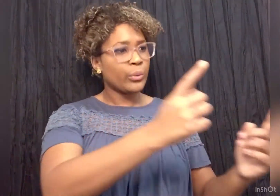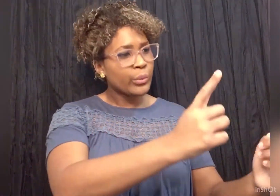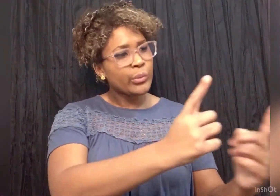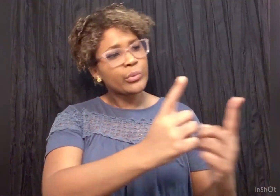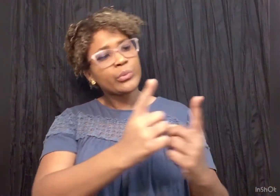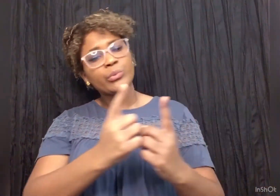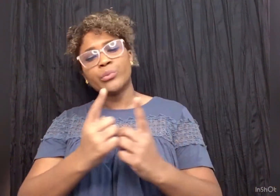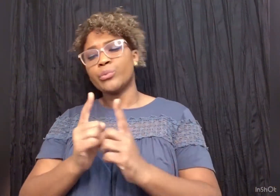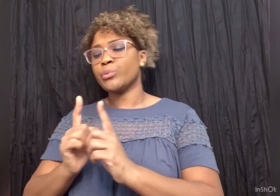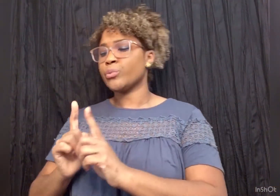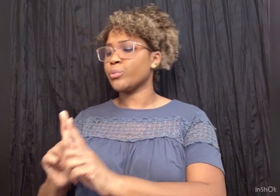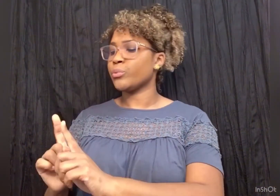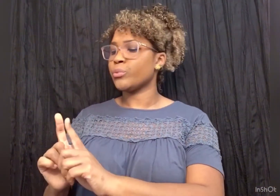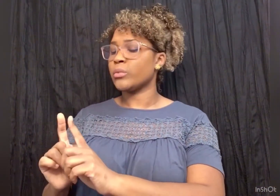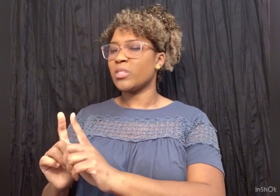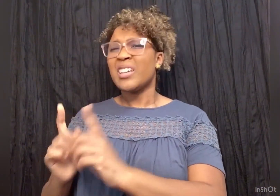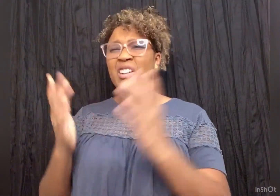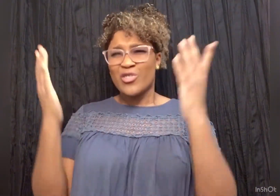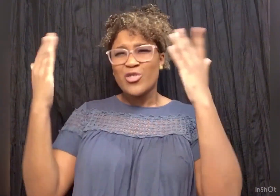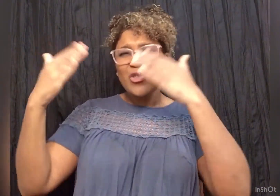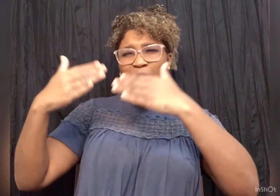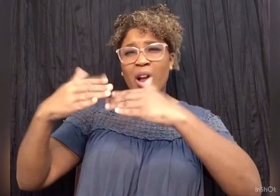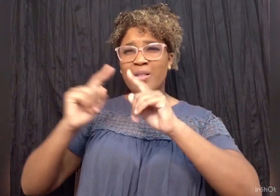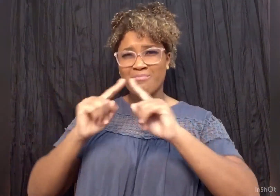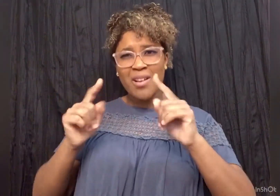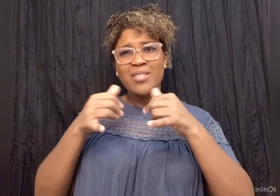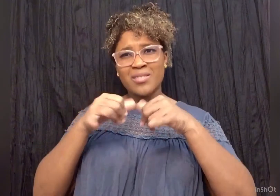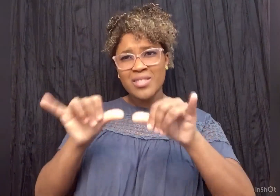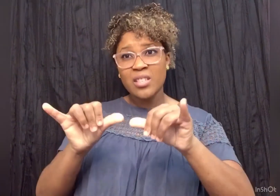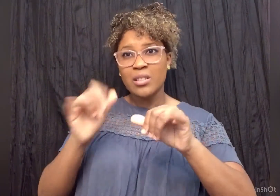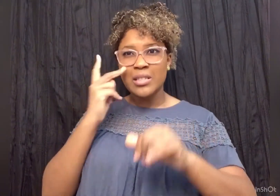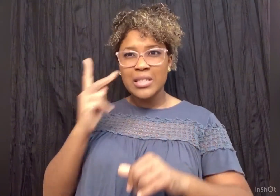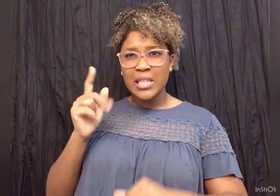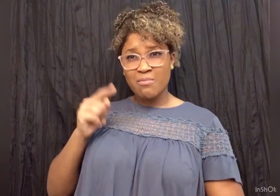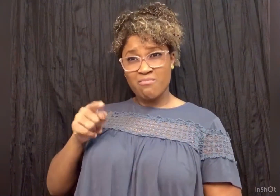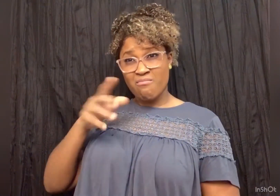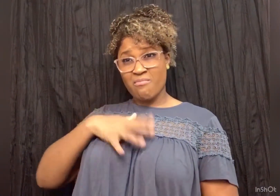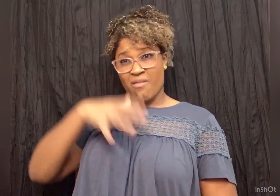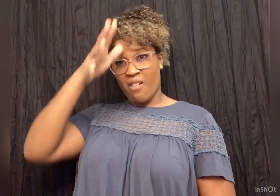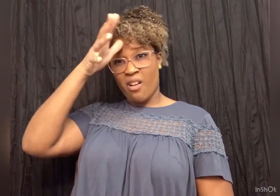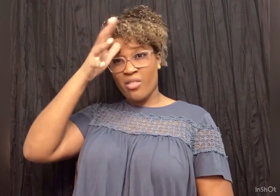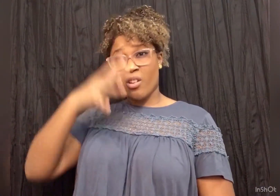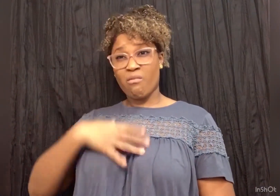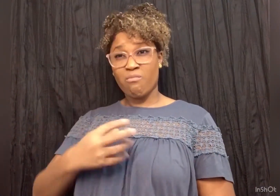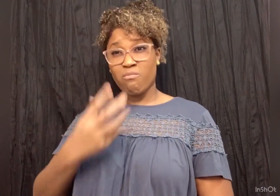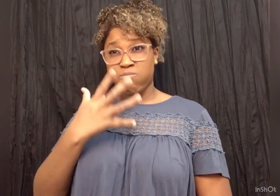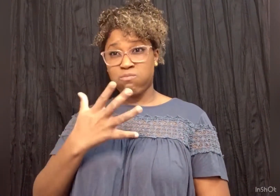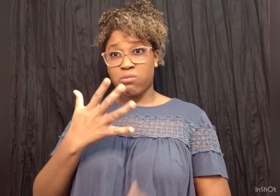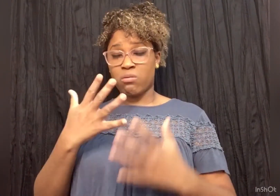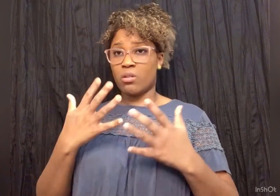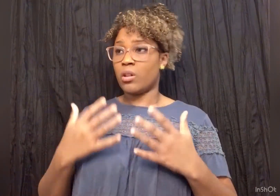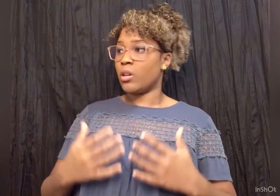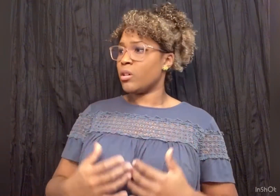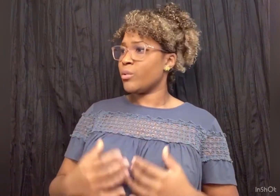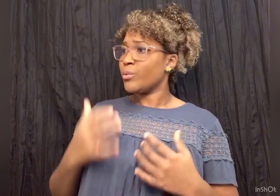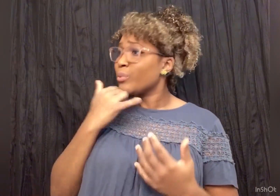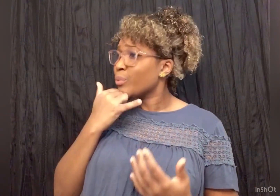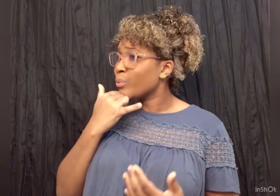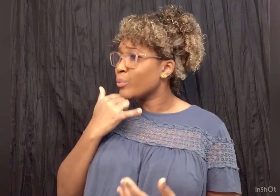Despite the growing darkness, I could see my father turn pale. "What's wrong?" we asked. "I don't